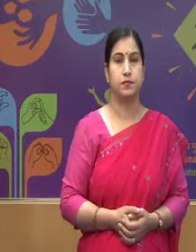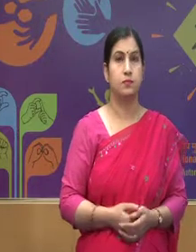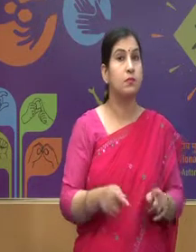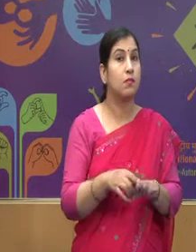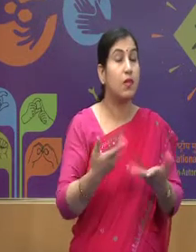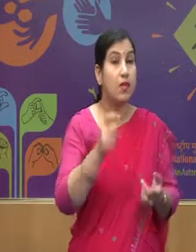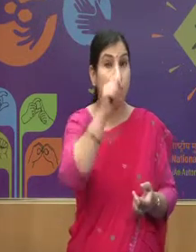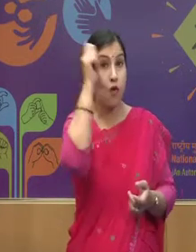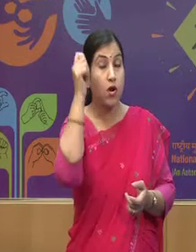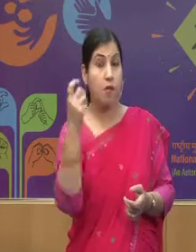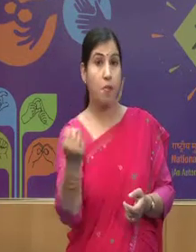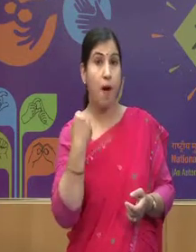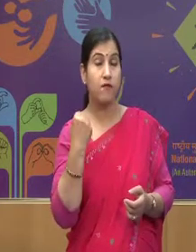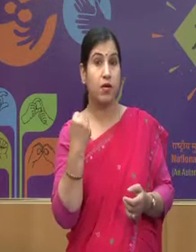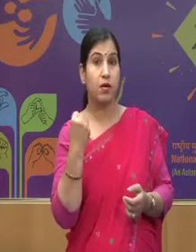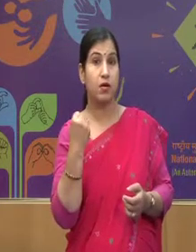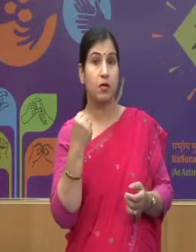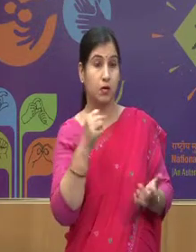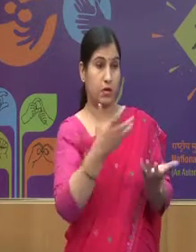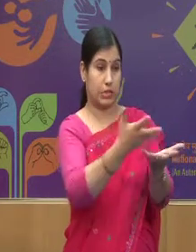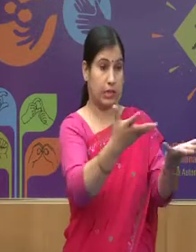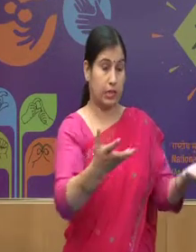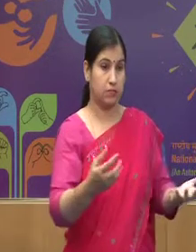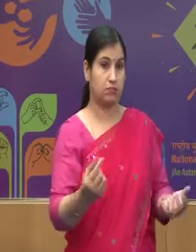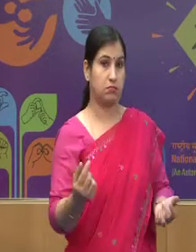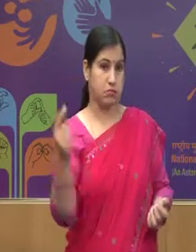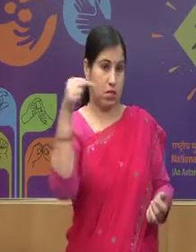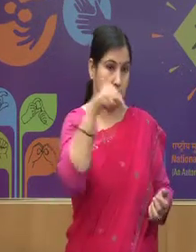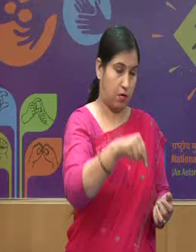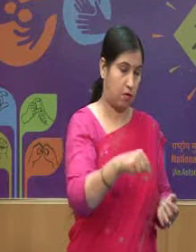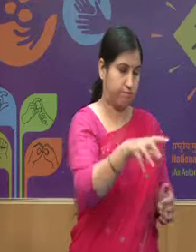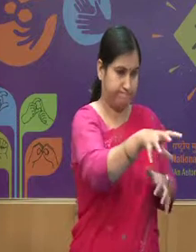As the foreign powers exploited these resources